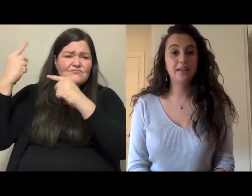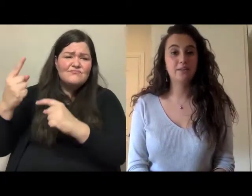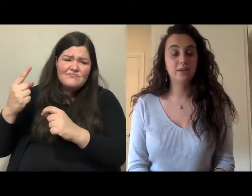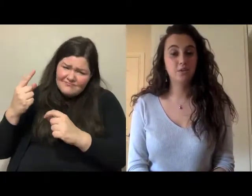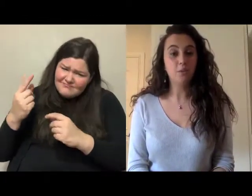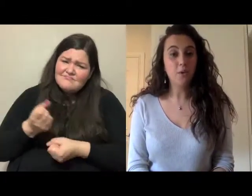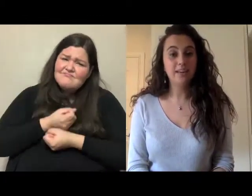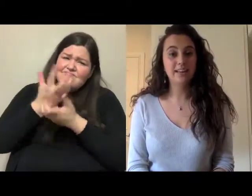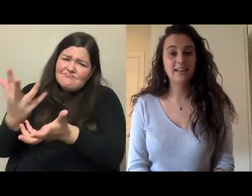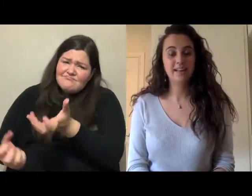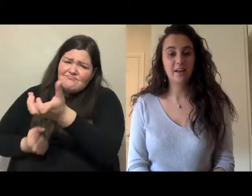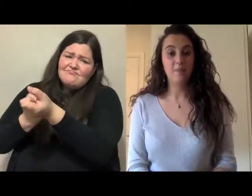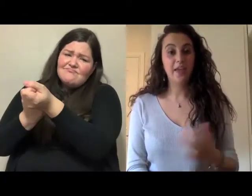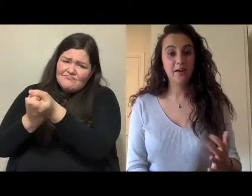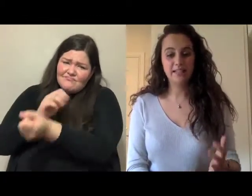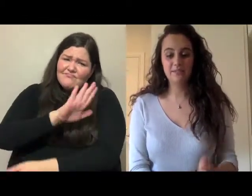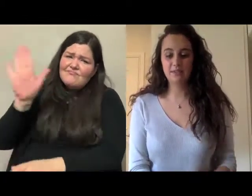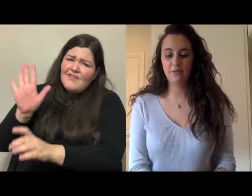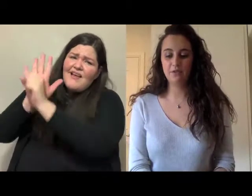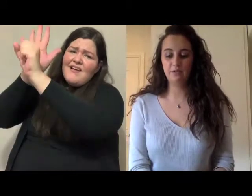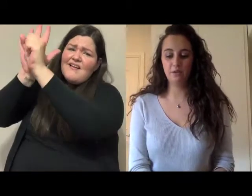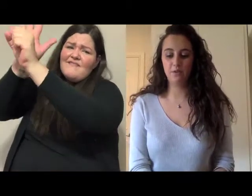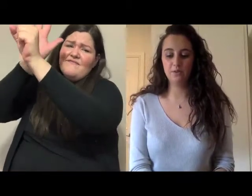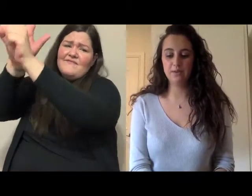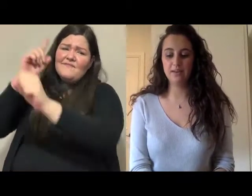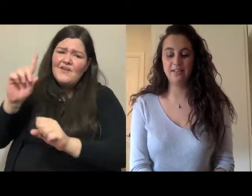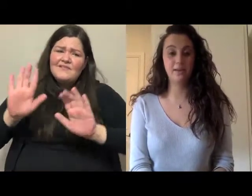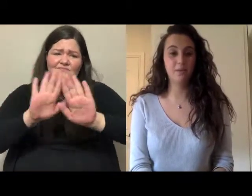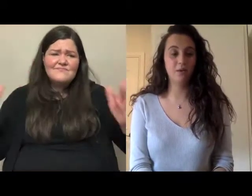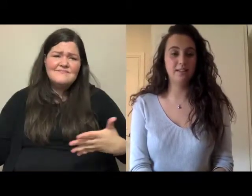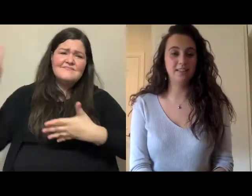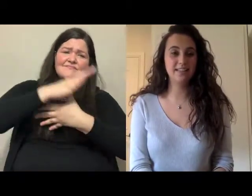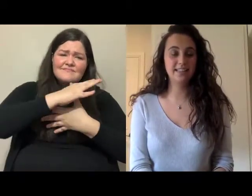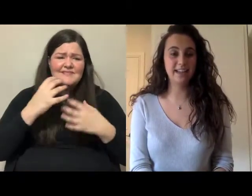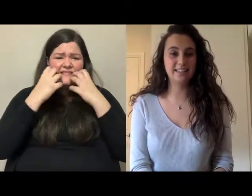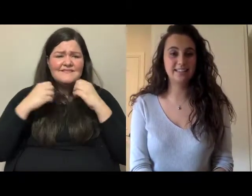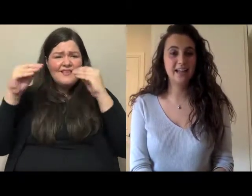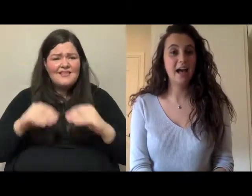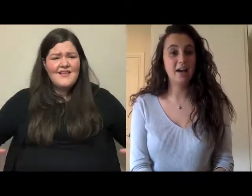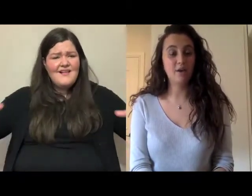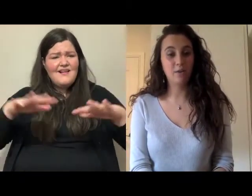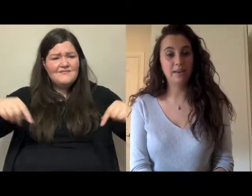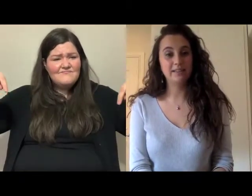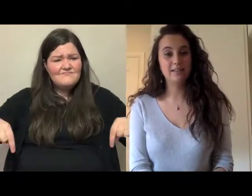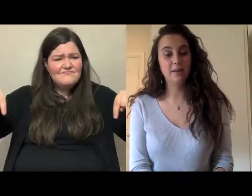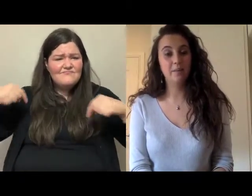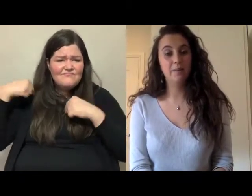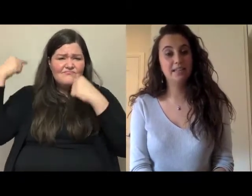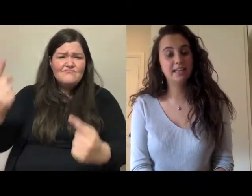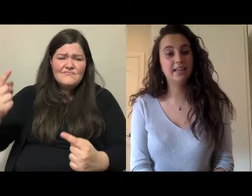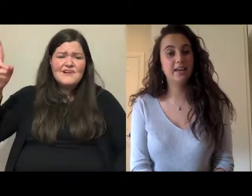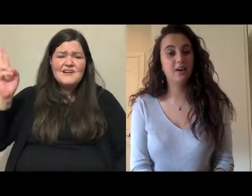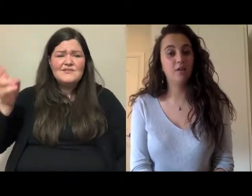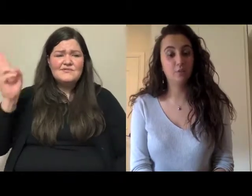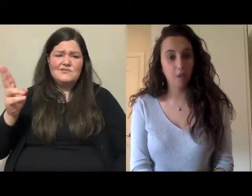inspired and we are supporting their activism first and foremost, because they're the ones that have always been